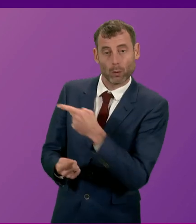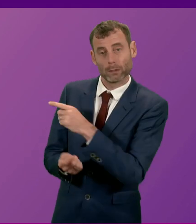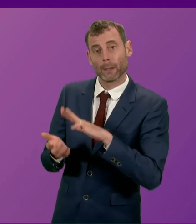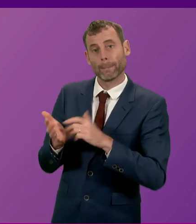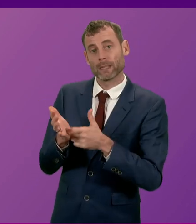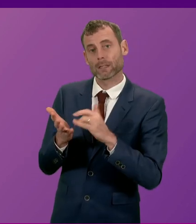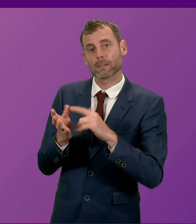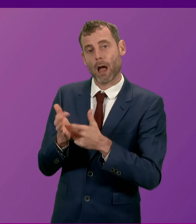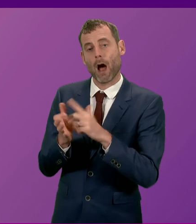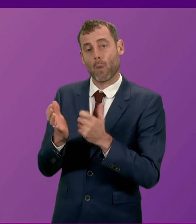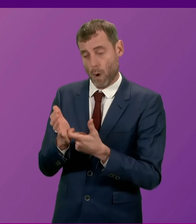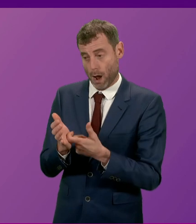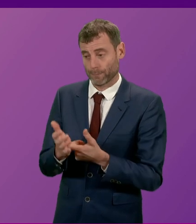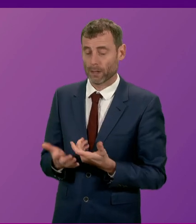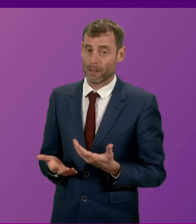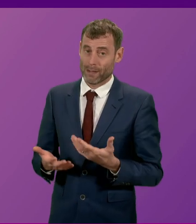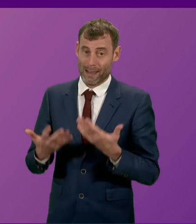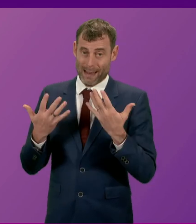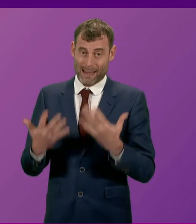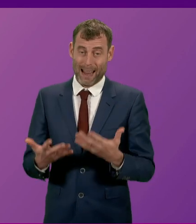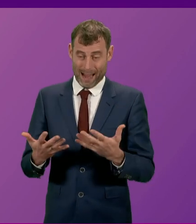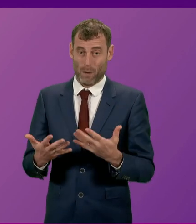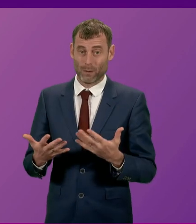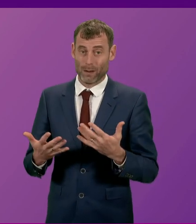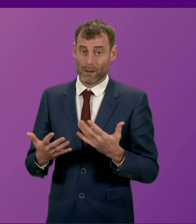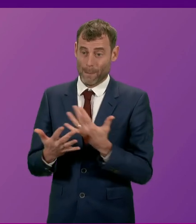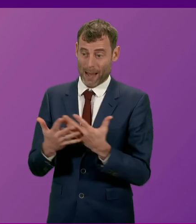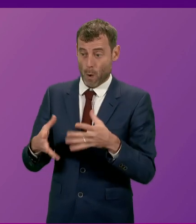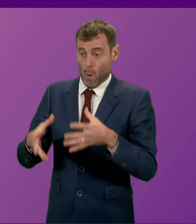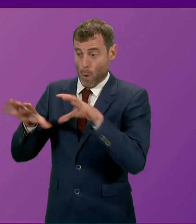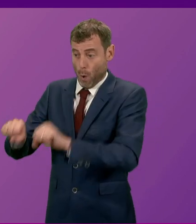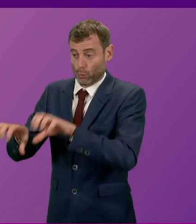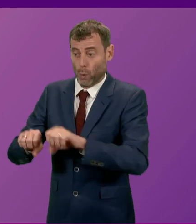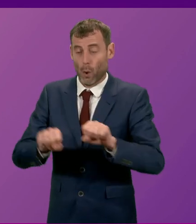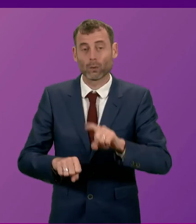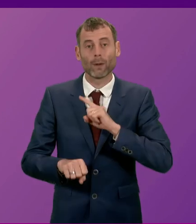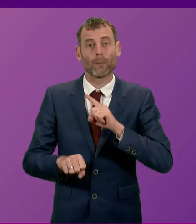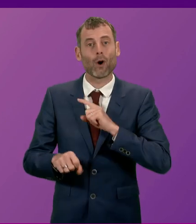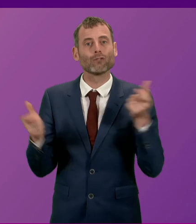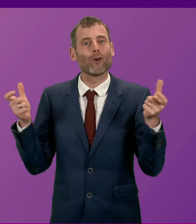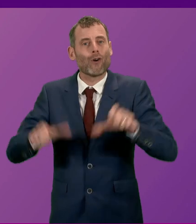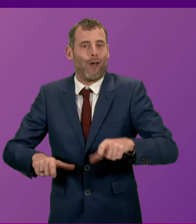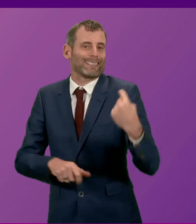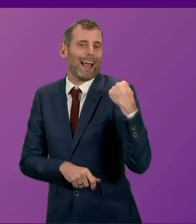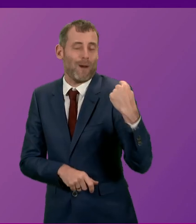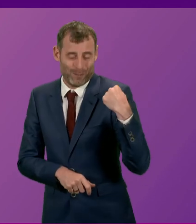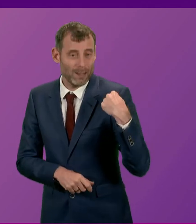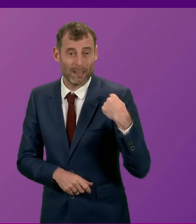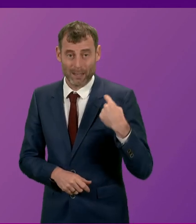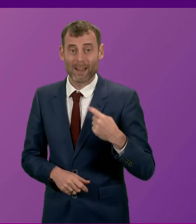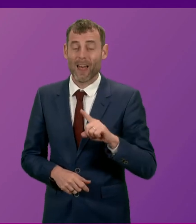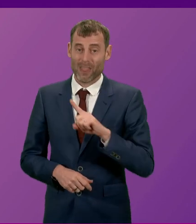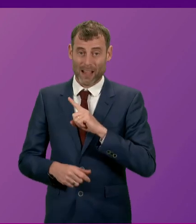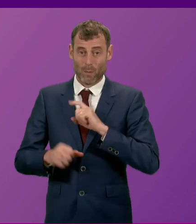make progress on the backlog of cases that emerged during the pandemic, which, of course, is the context of the case that Tess White puts